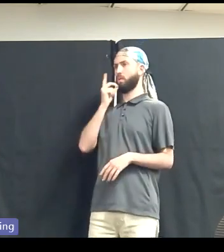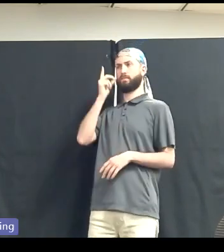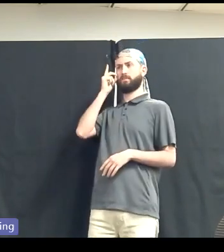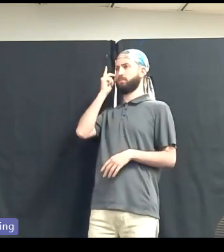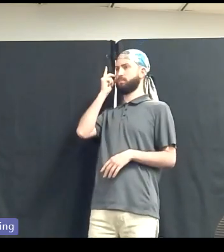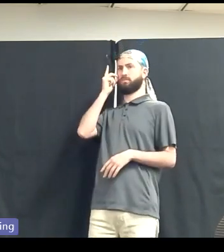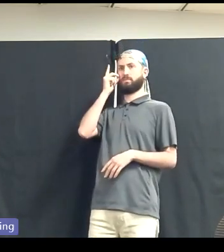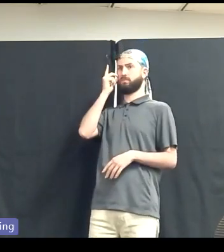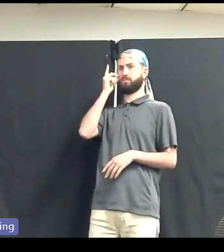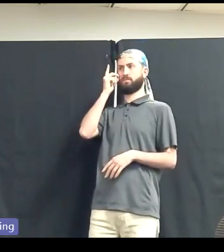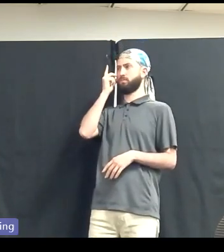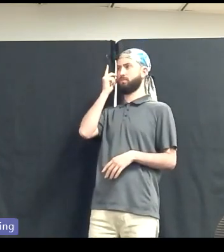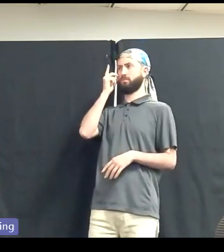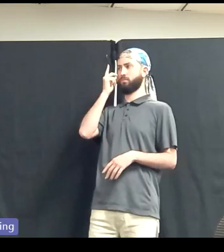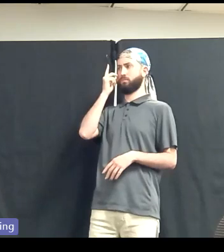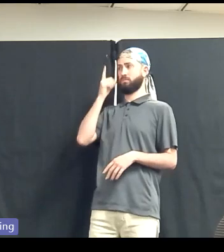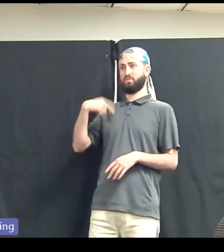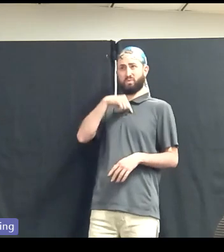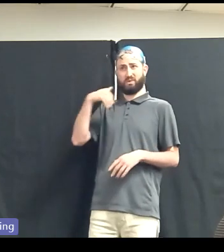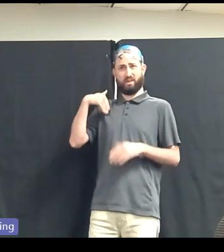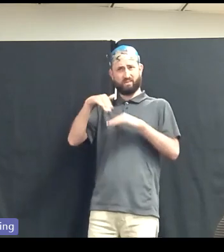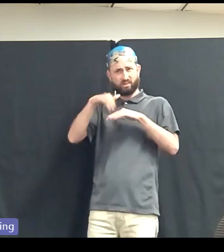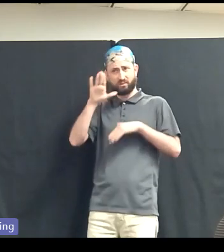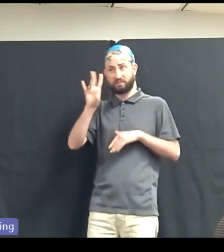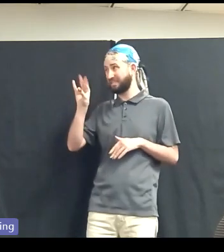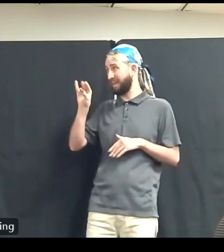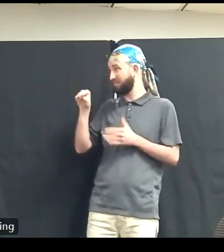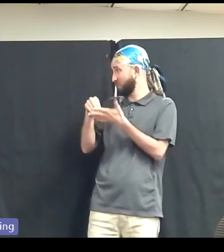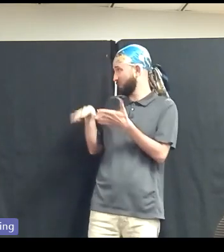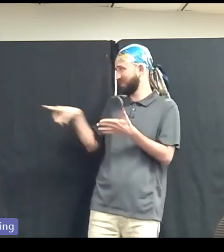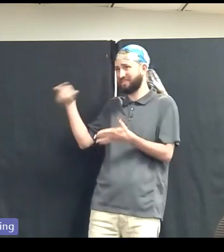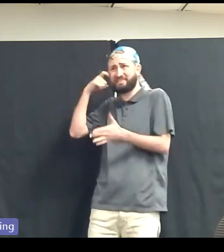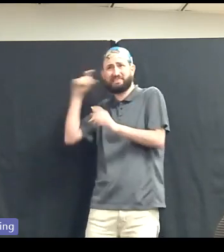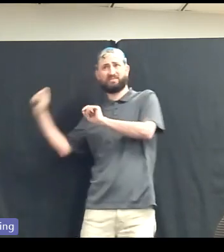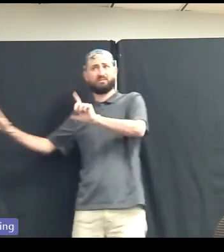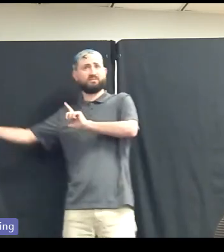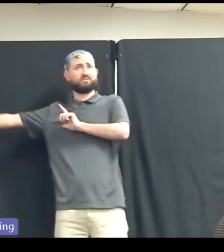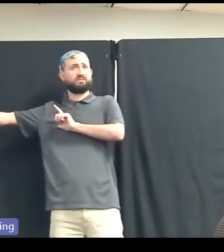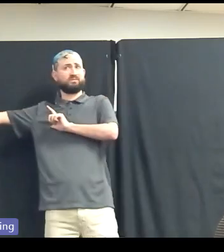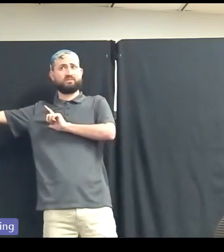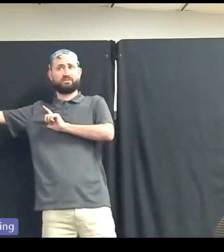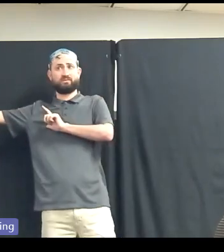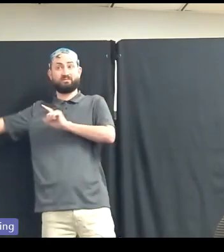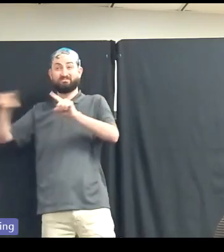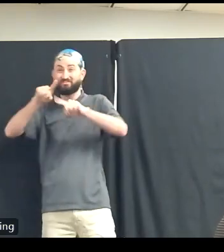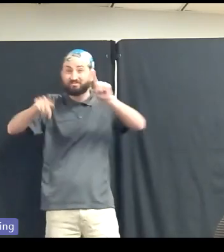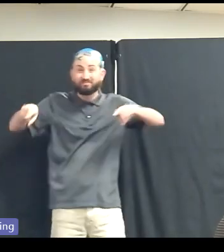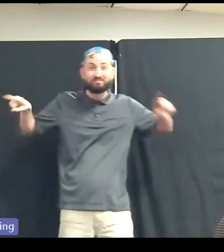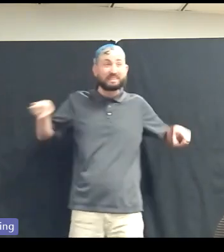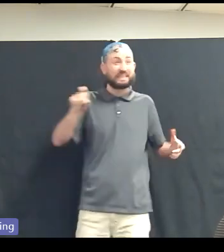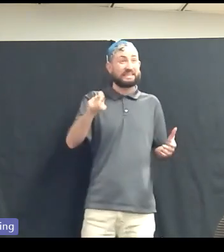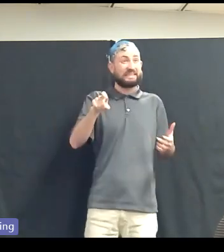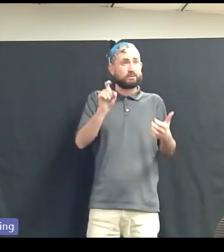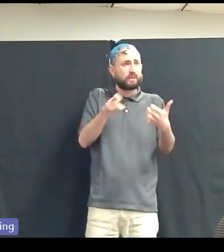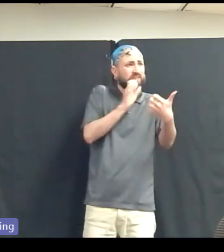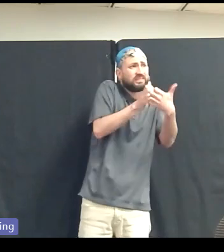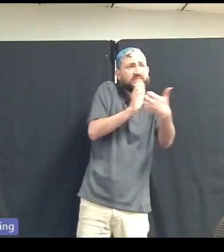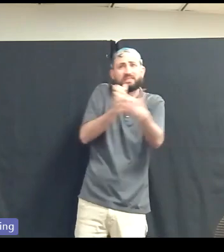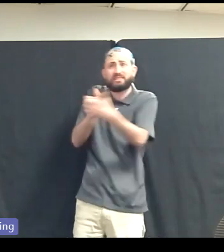Your home cannot be compared to our dorm. We have over 70 students in the